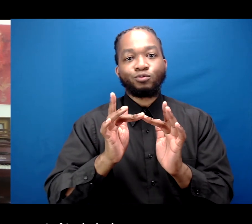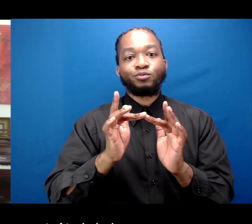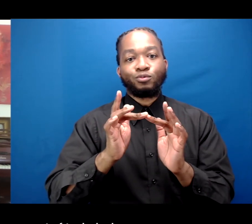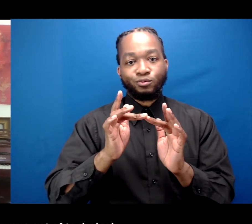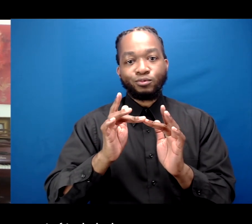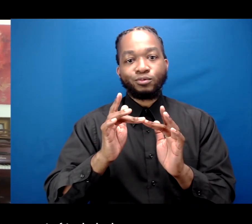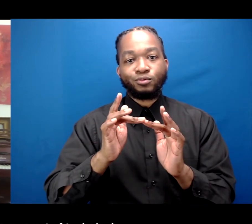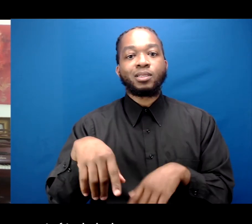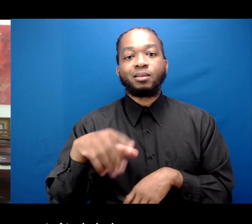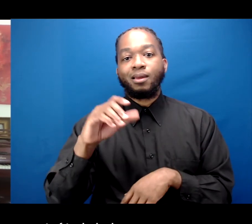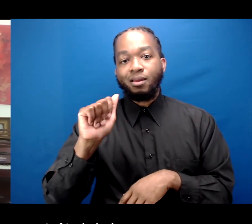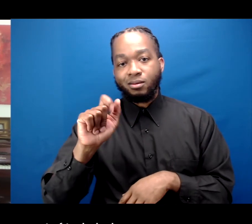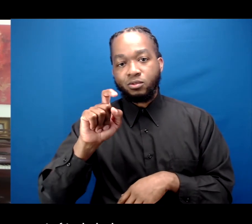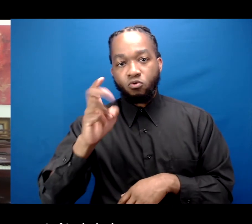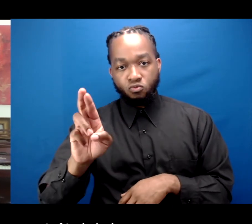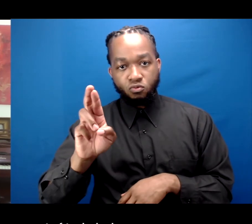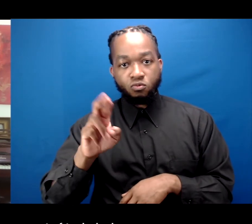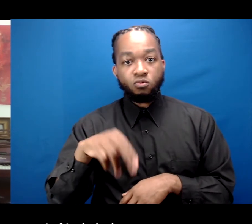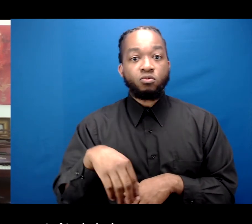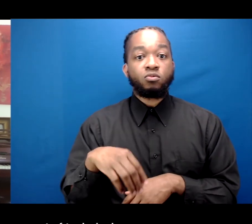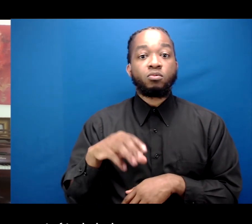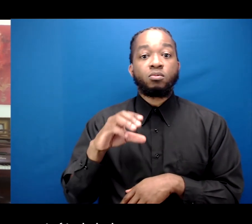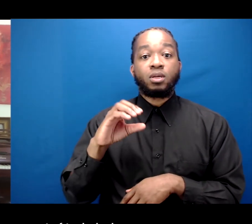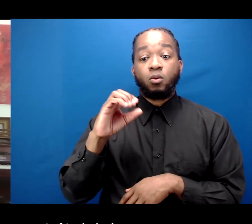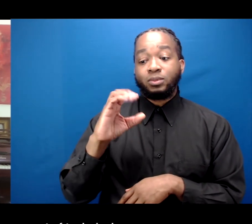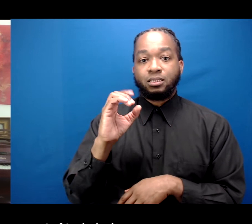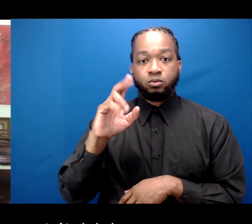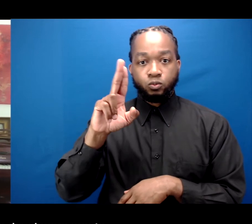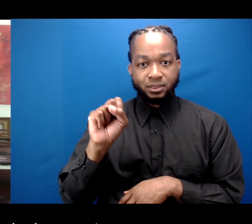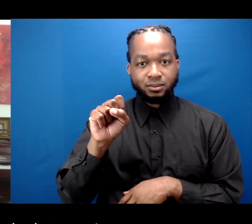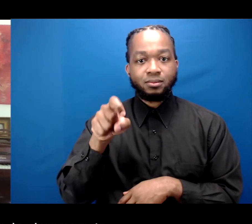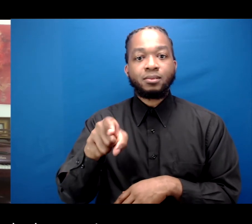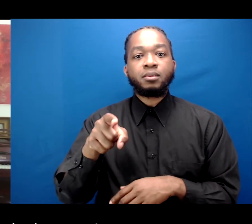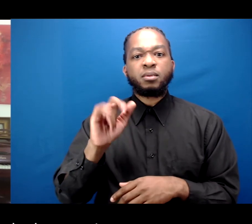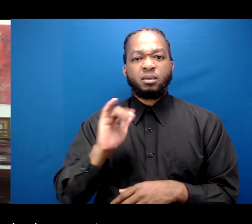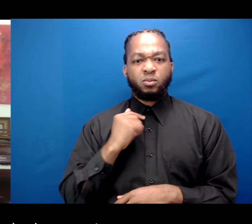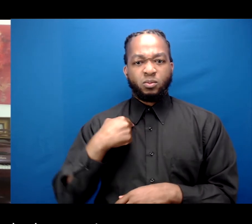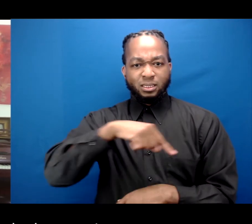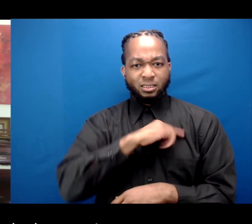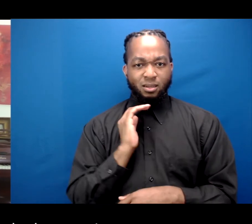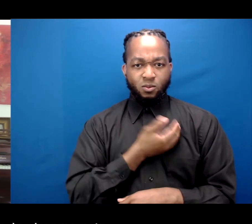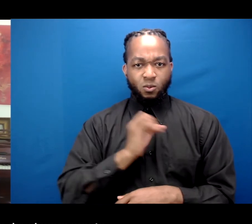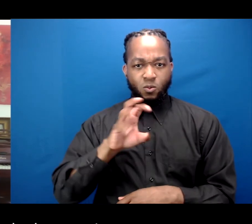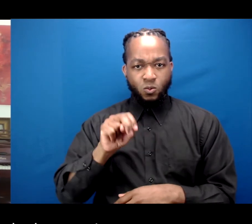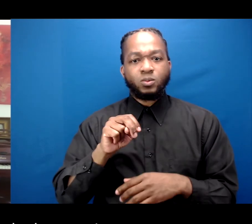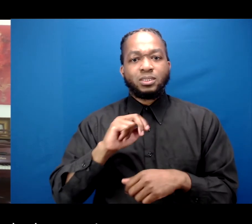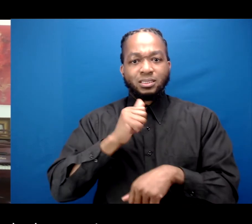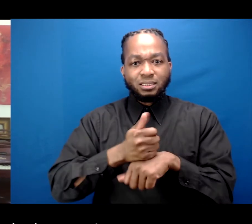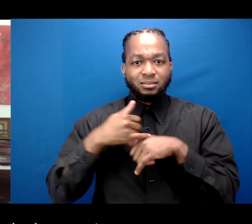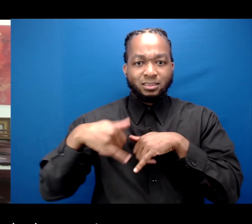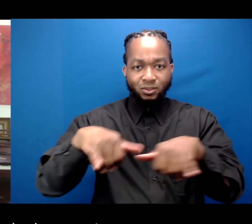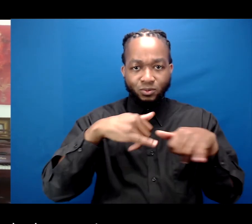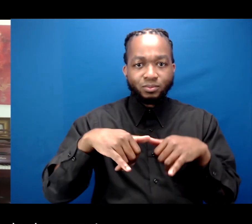our own set of technical recommendations called virtual reality checks that are designed to help developers create more